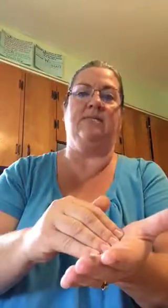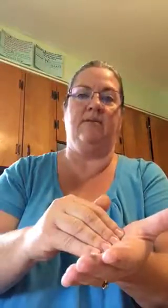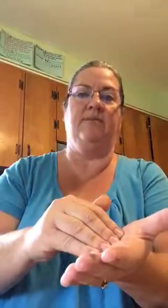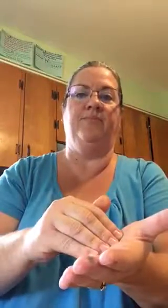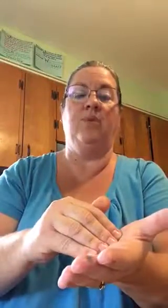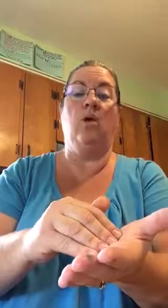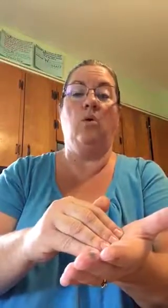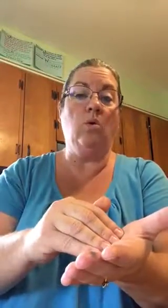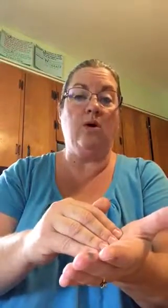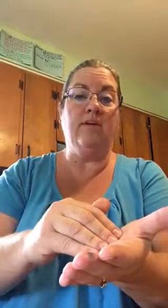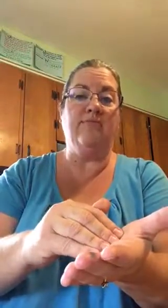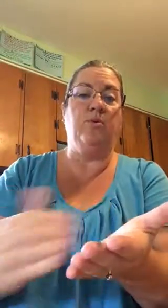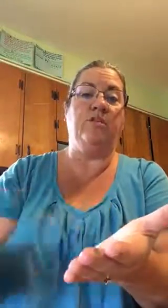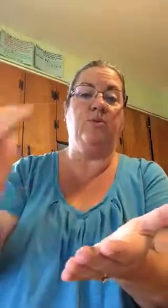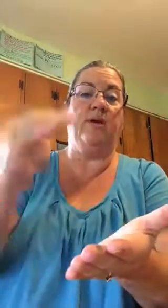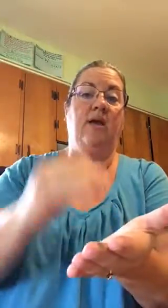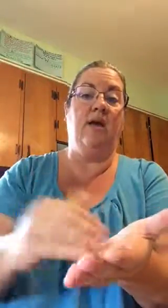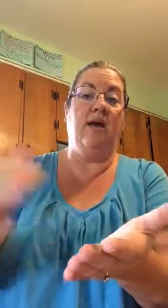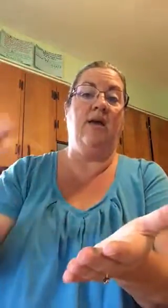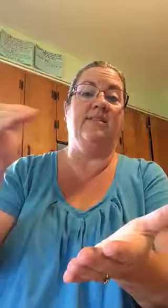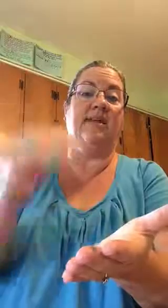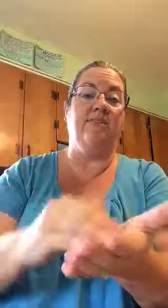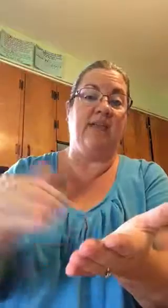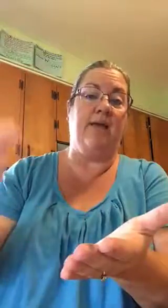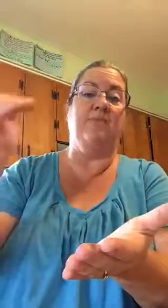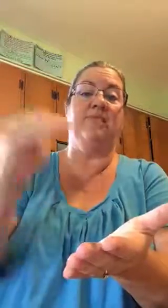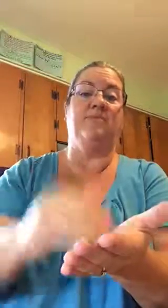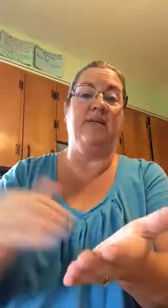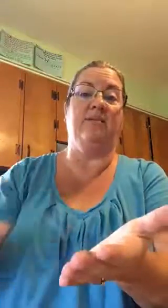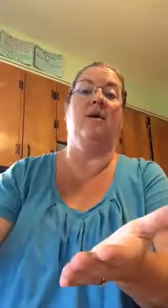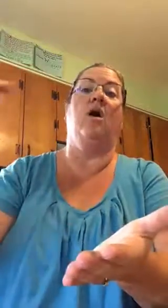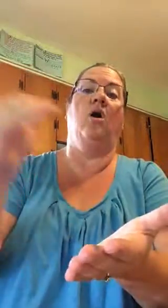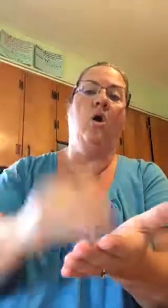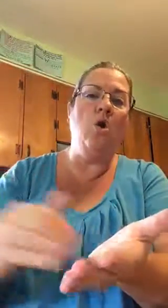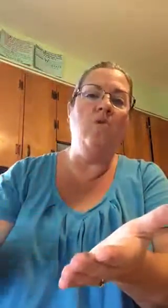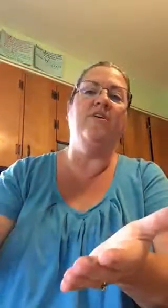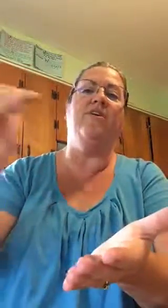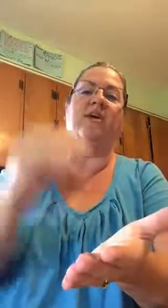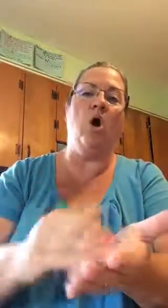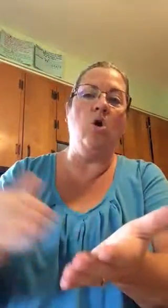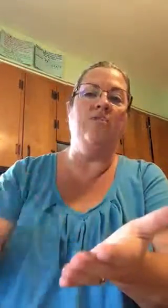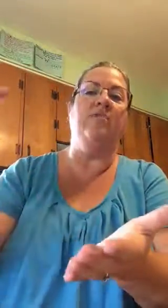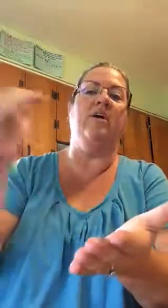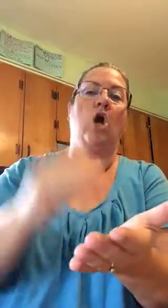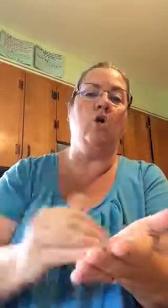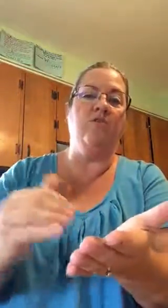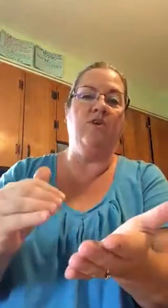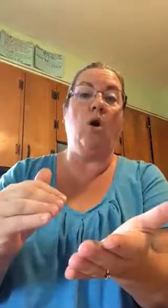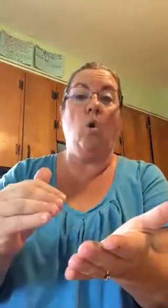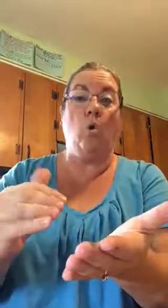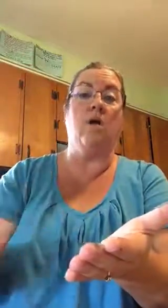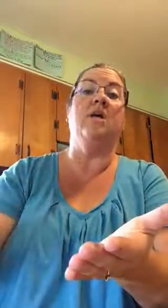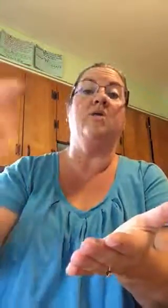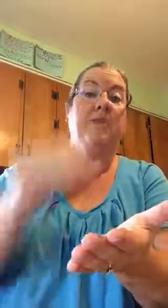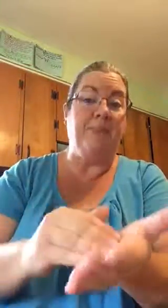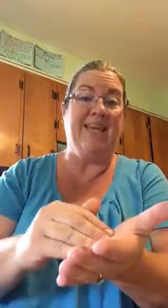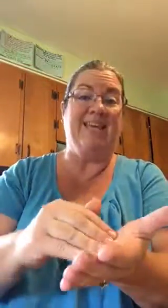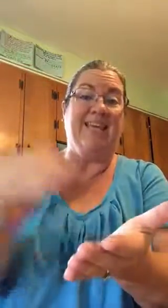repeat. Or if you were to do it several times, this means over and over and over or